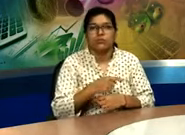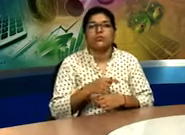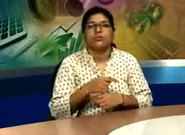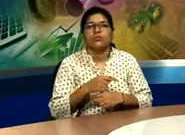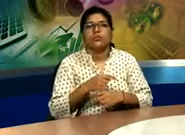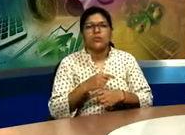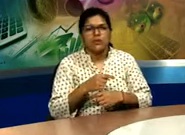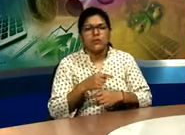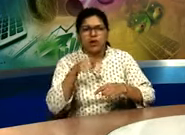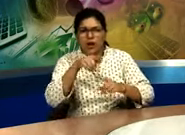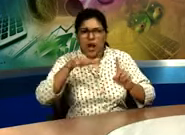Thimaka's banyan trees